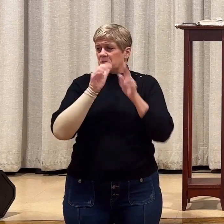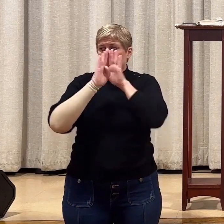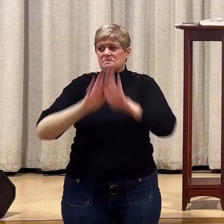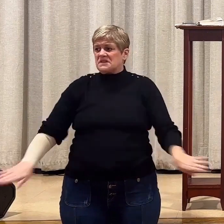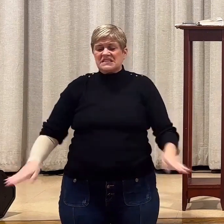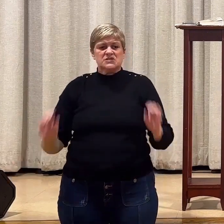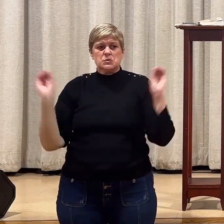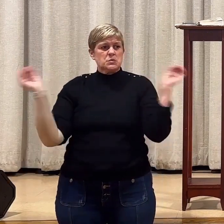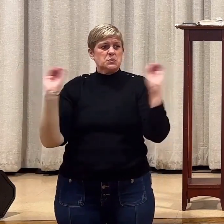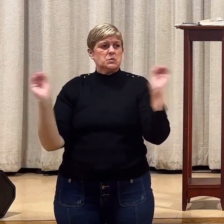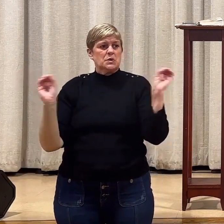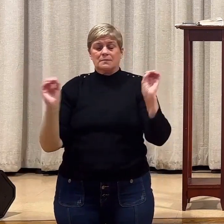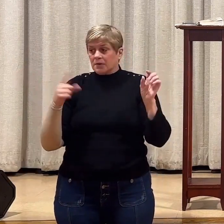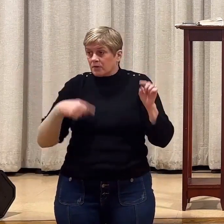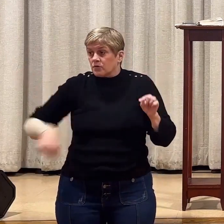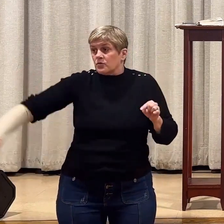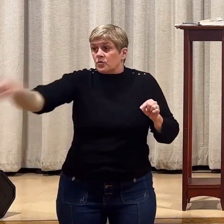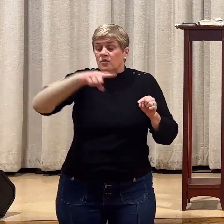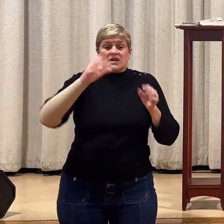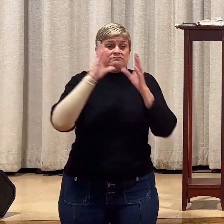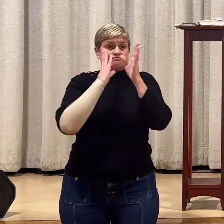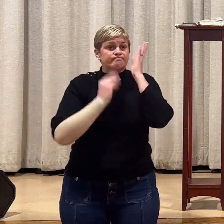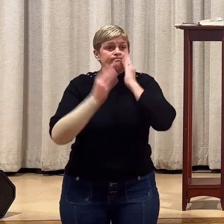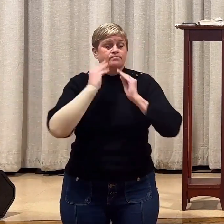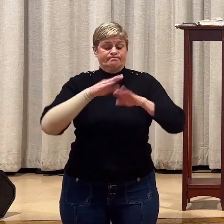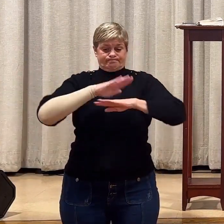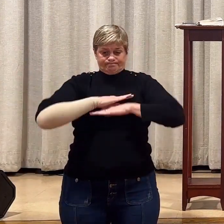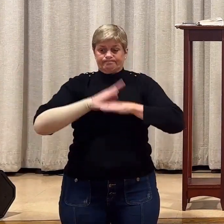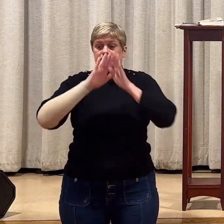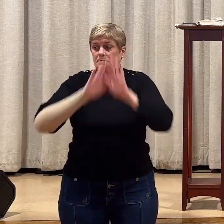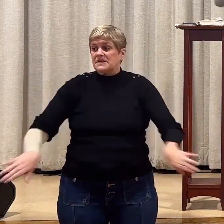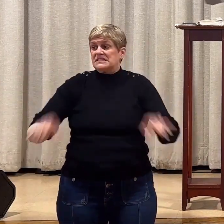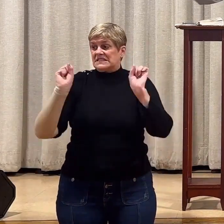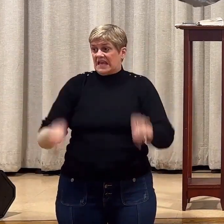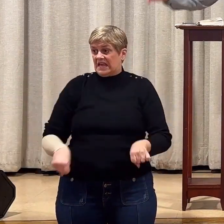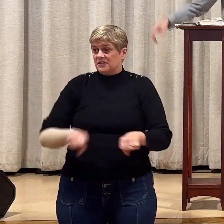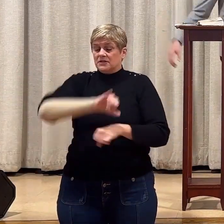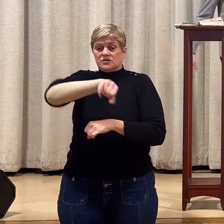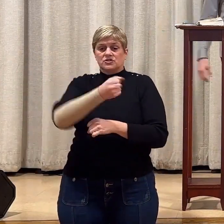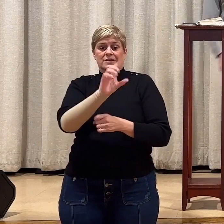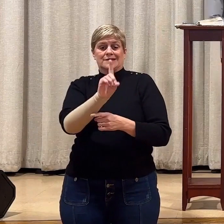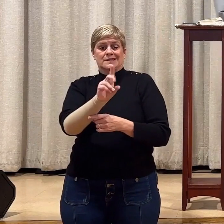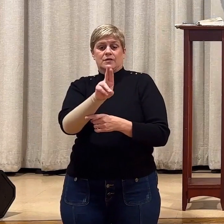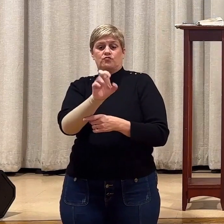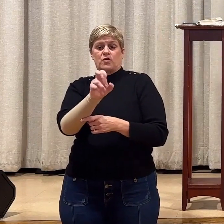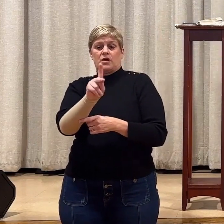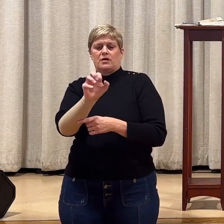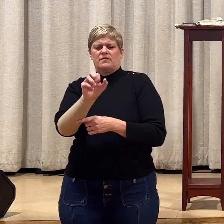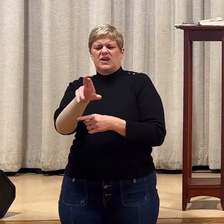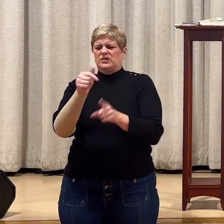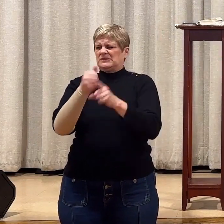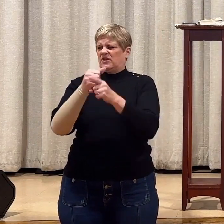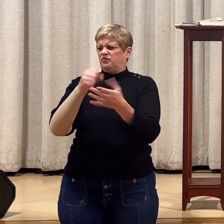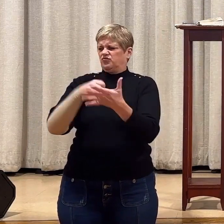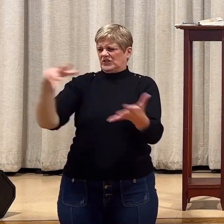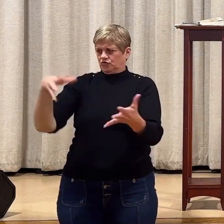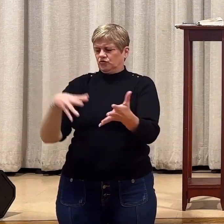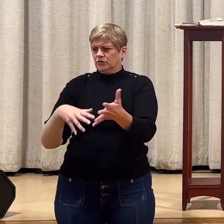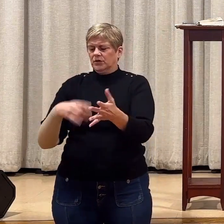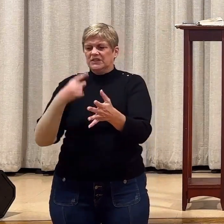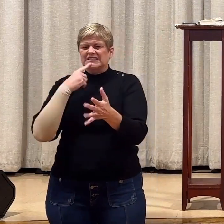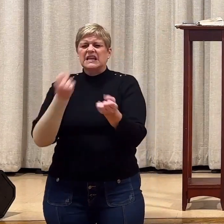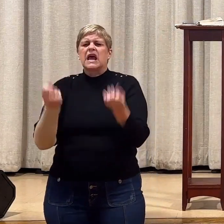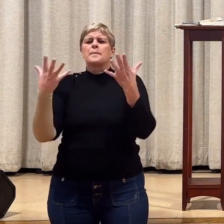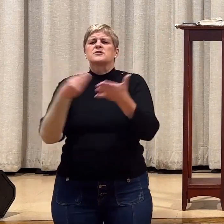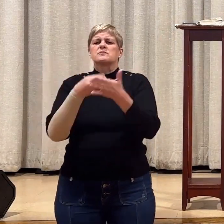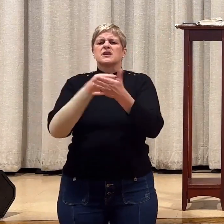peace. But we can have contentment in every circumstance. J.D. Rockefeller, one of the richest people in the world, was once asked, how much money will make